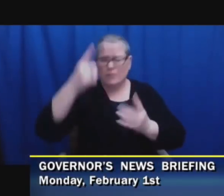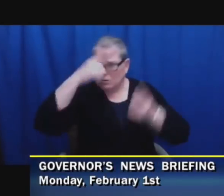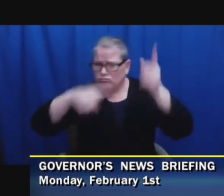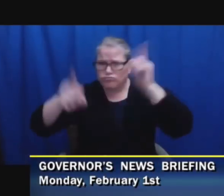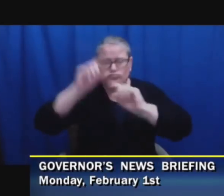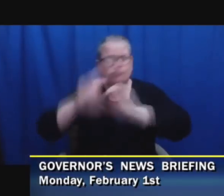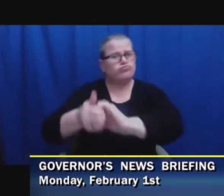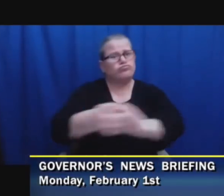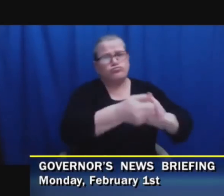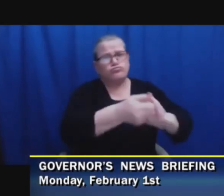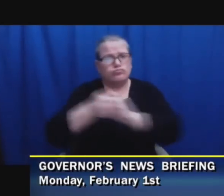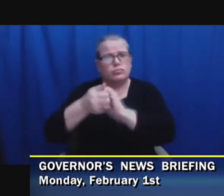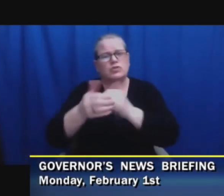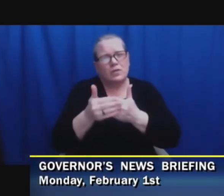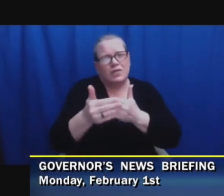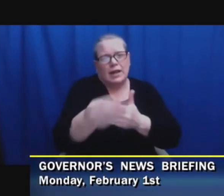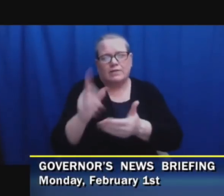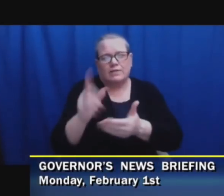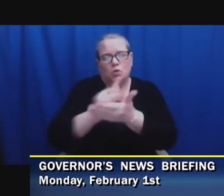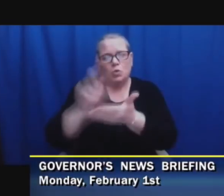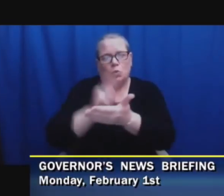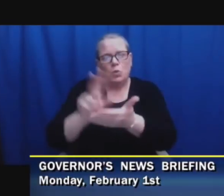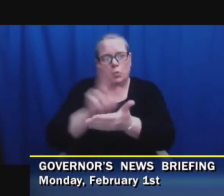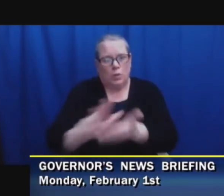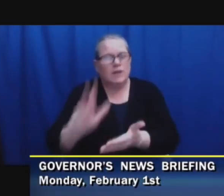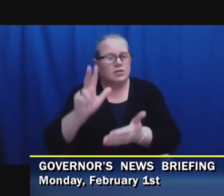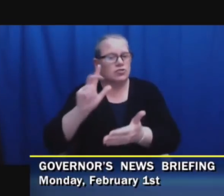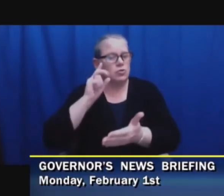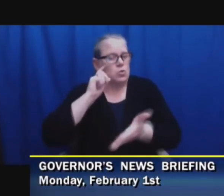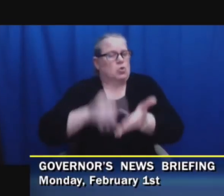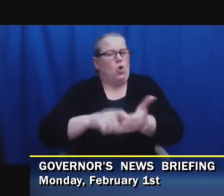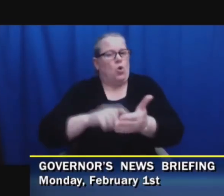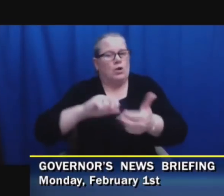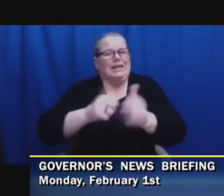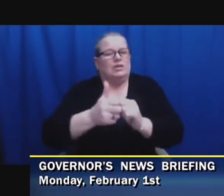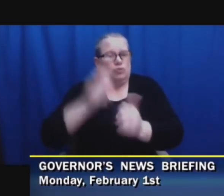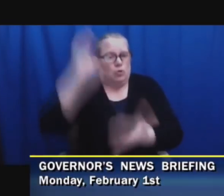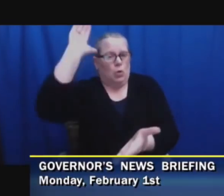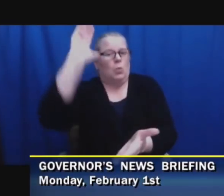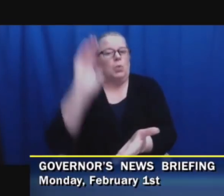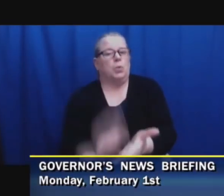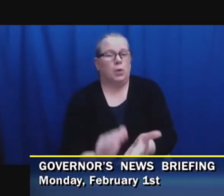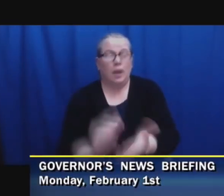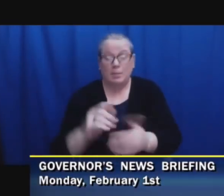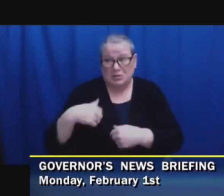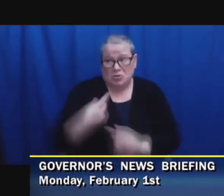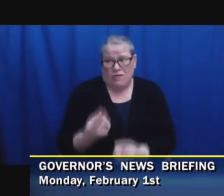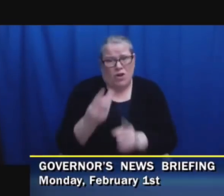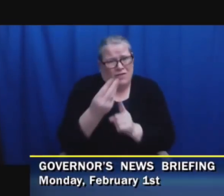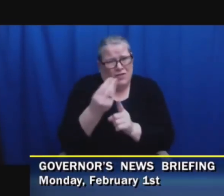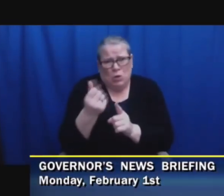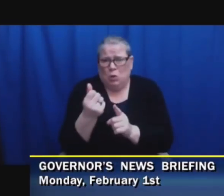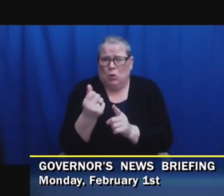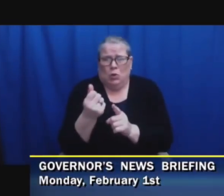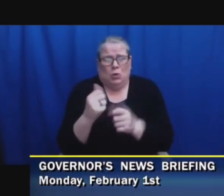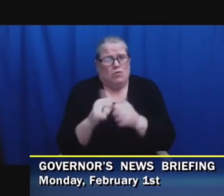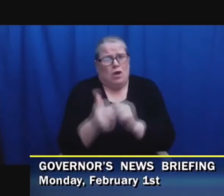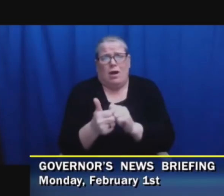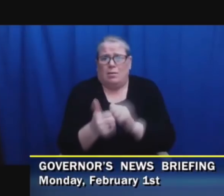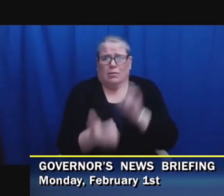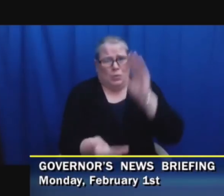think you'll see less issues like that. There's been very few to begin with, but we'd like to get that down to